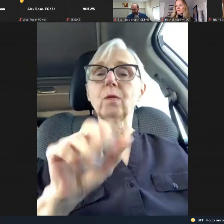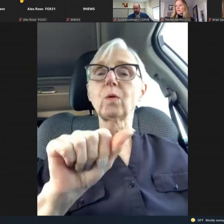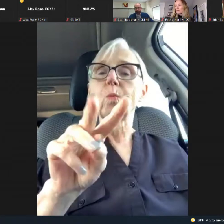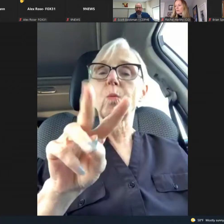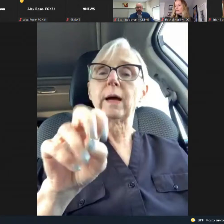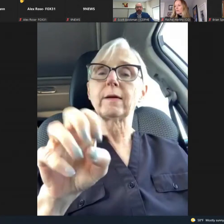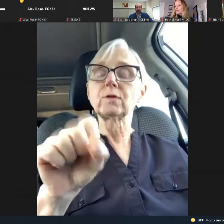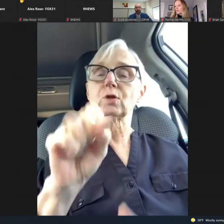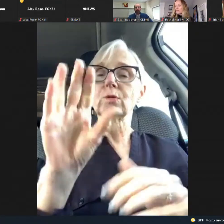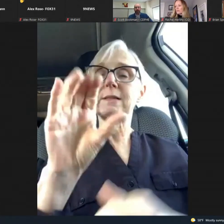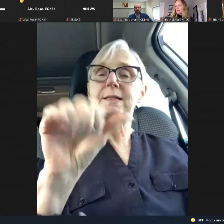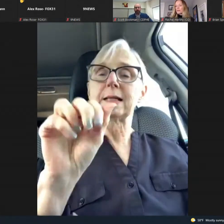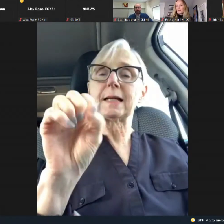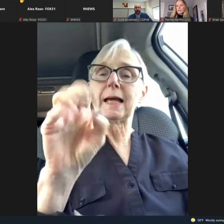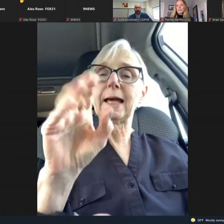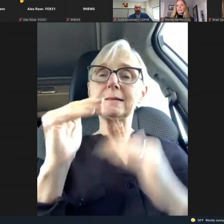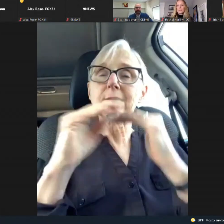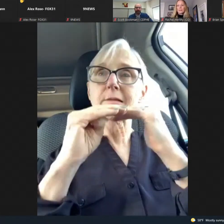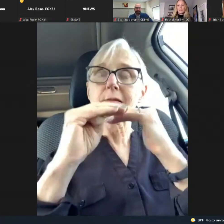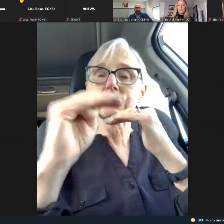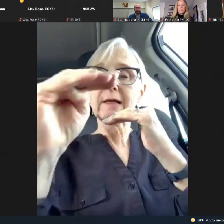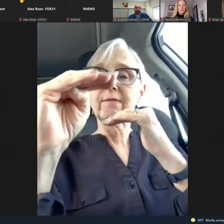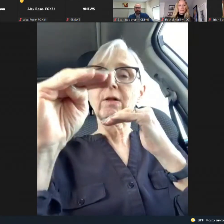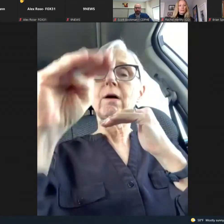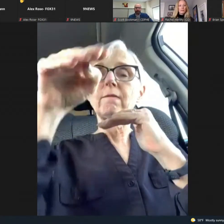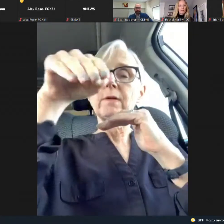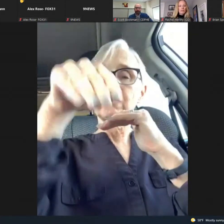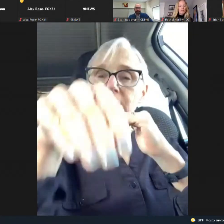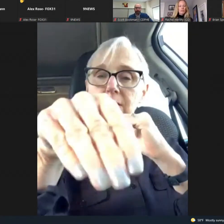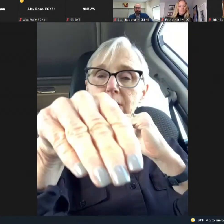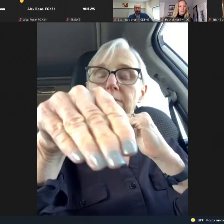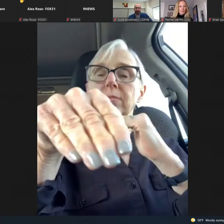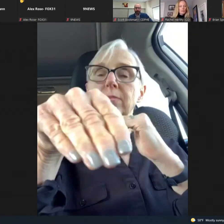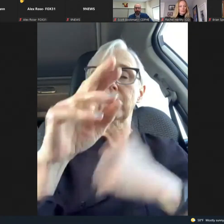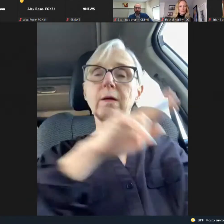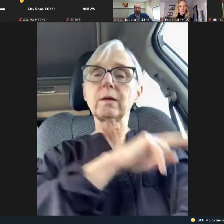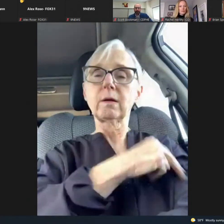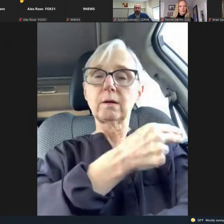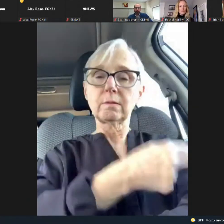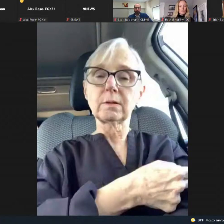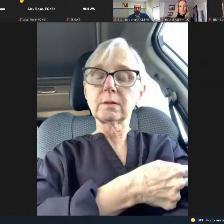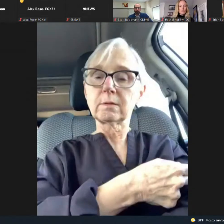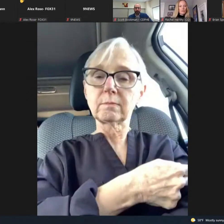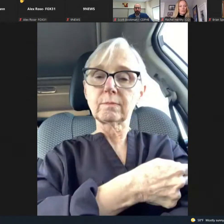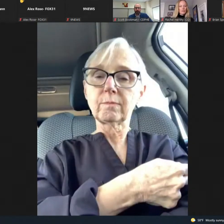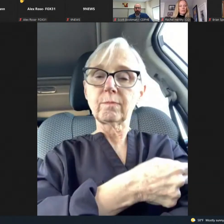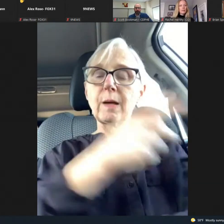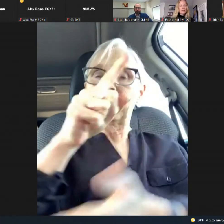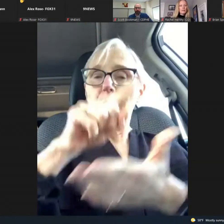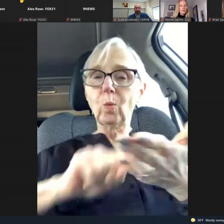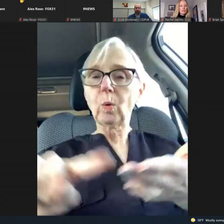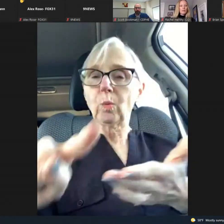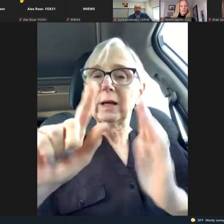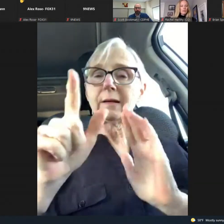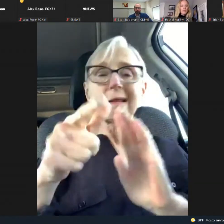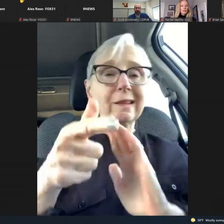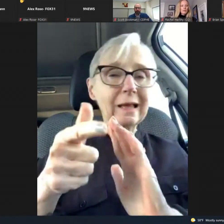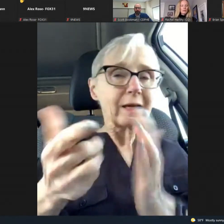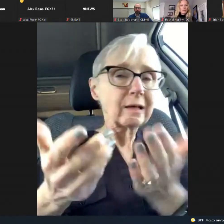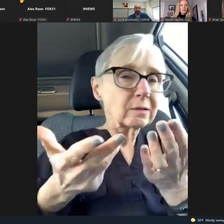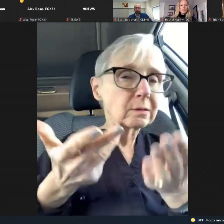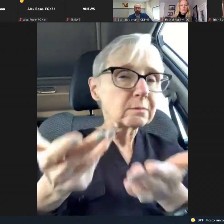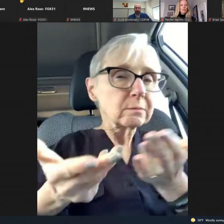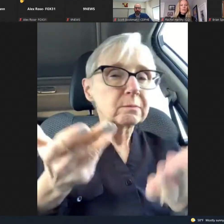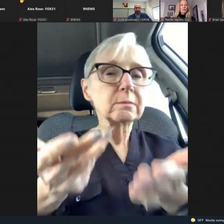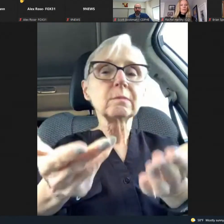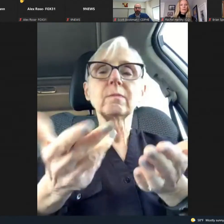cases kind of peak or level off, and then hospitalization about a week later. So I wondered, since we're